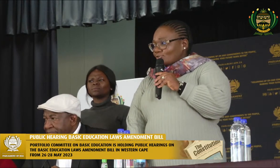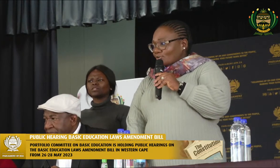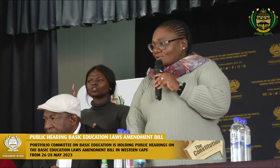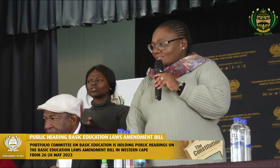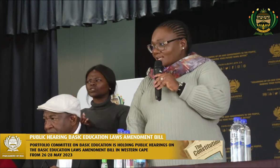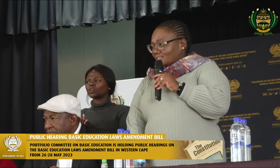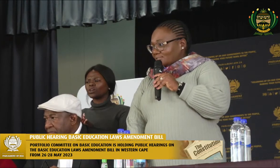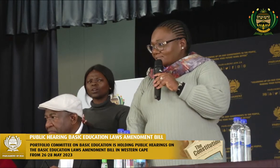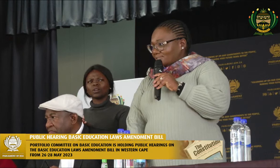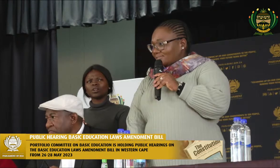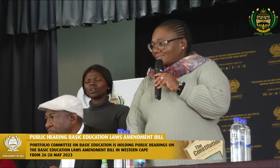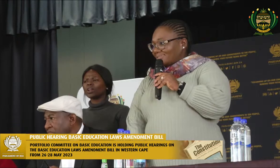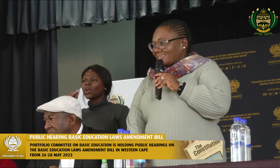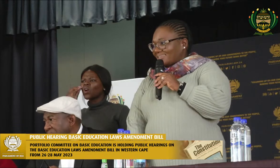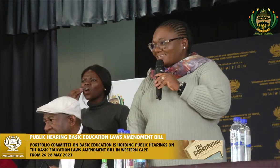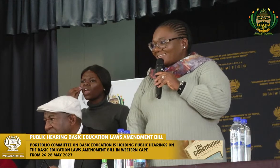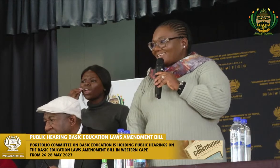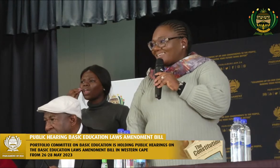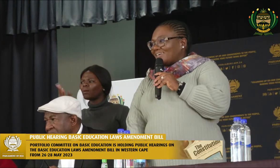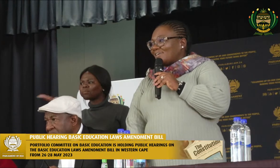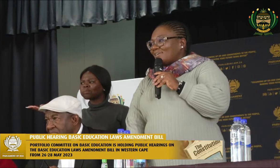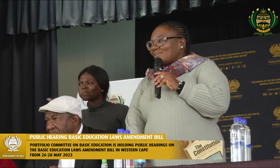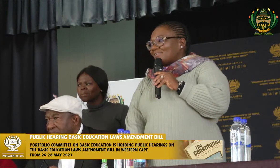are Khoisan